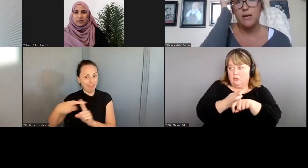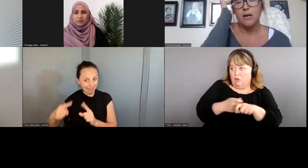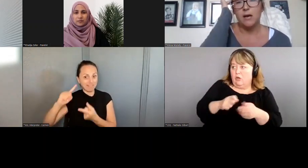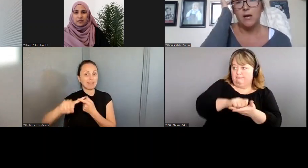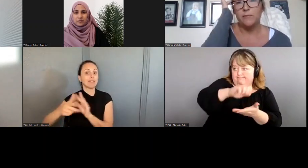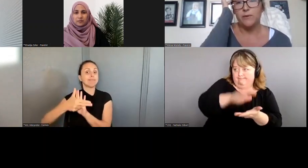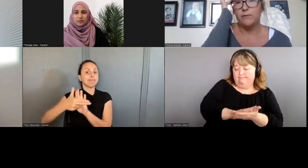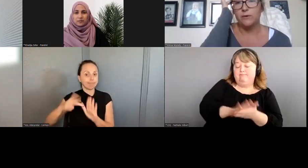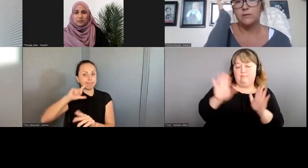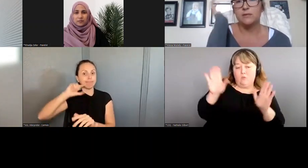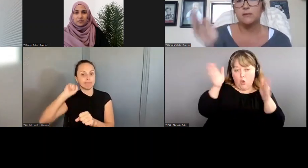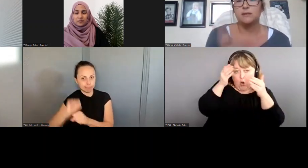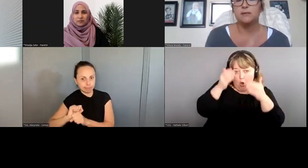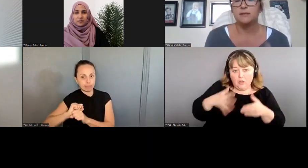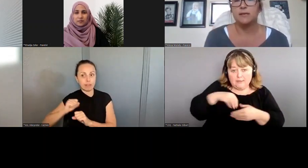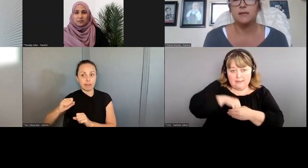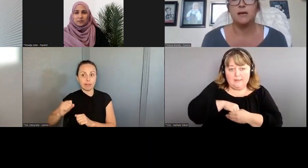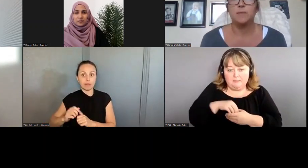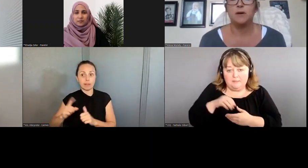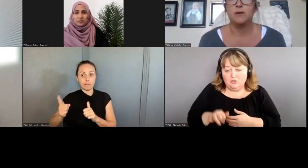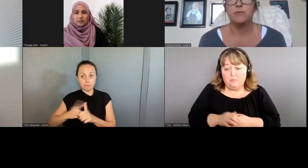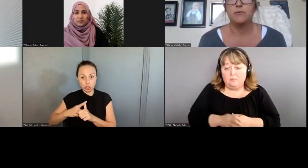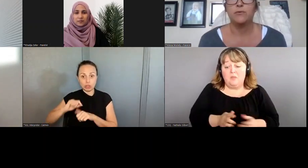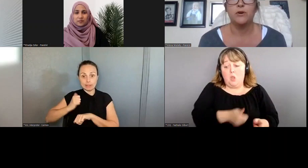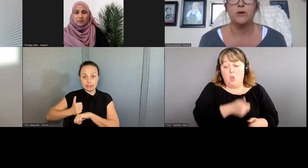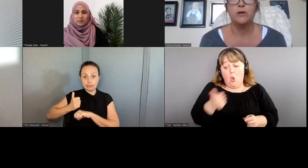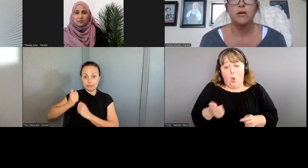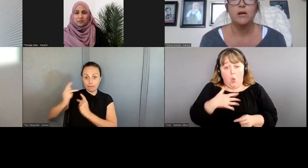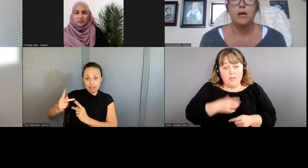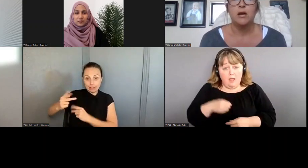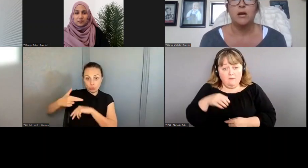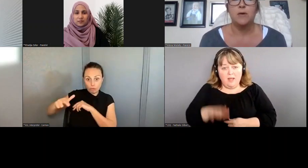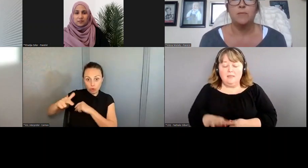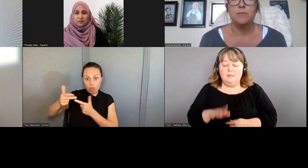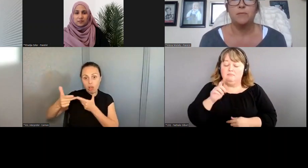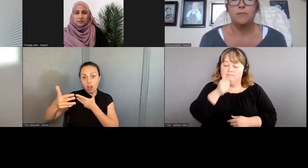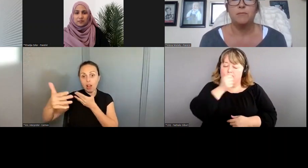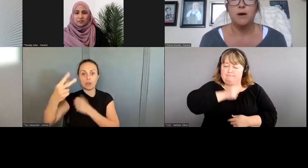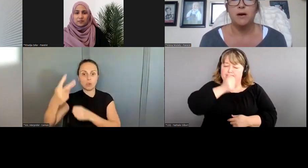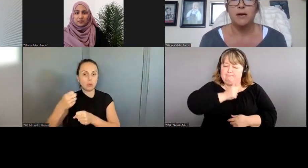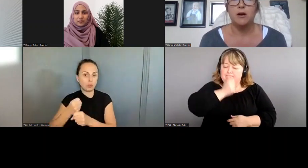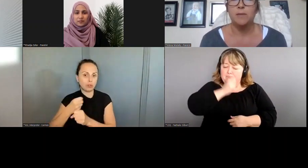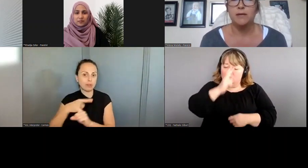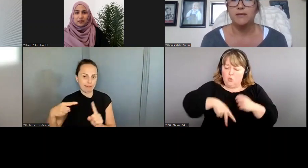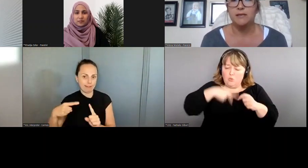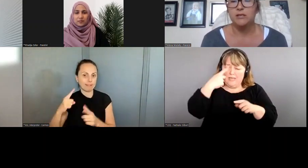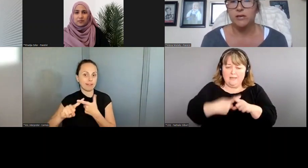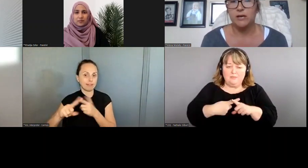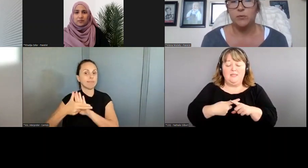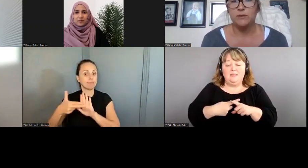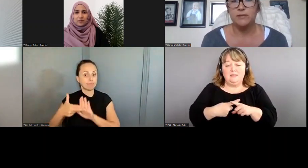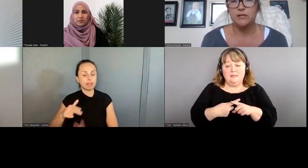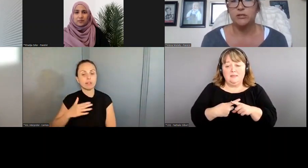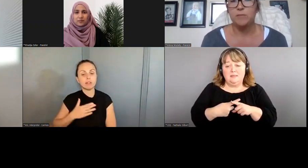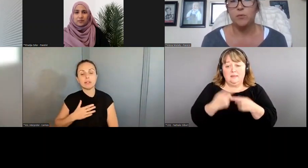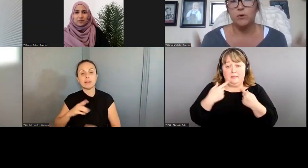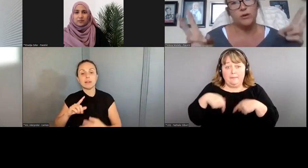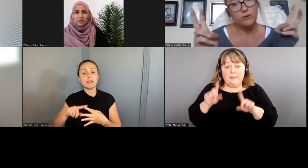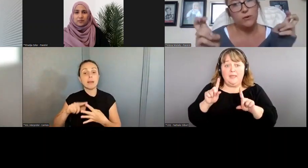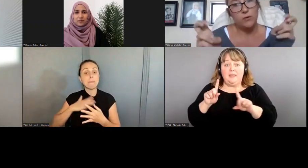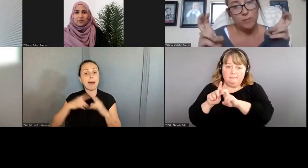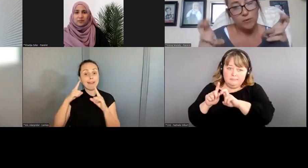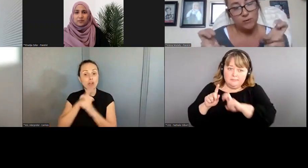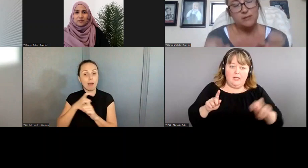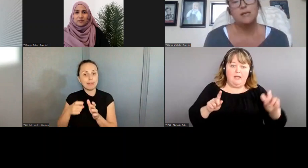autism from the first set time of referral. Um, my complex needs child was actually